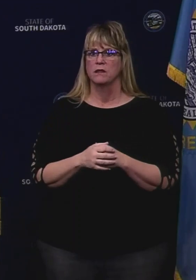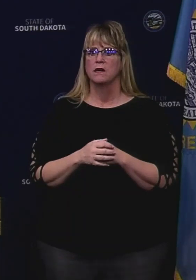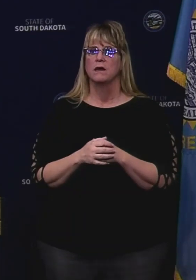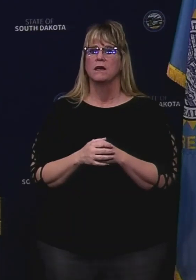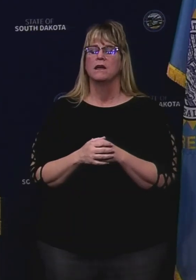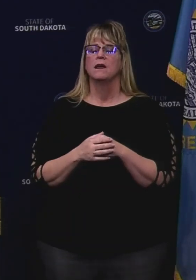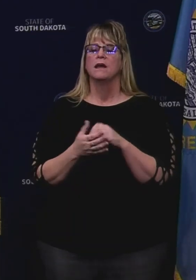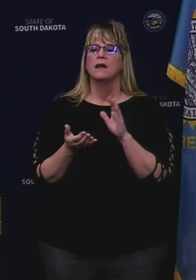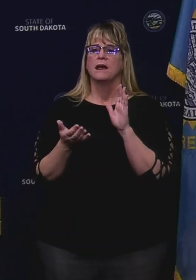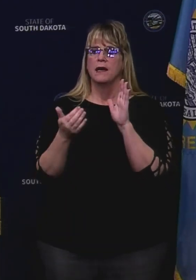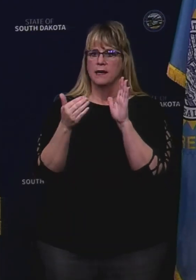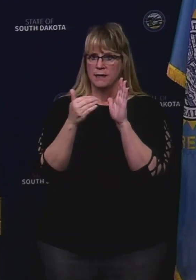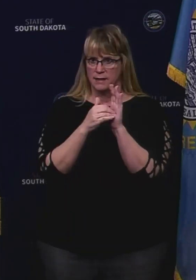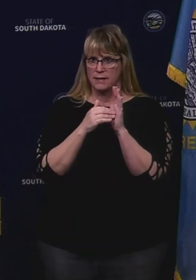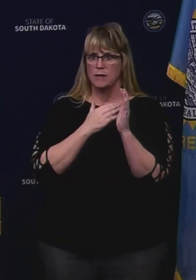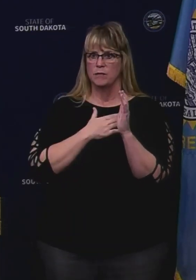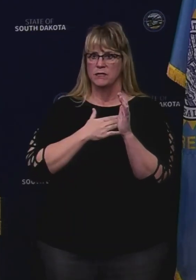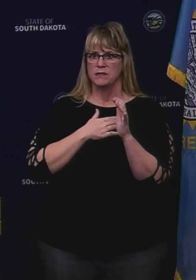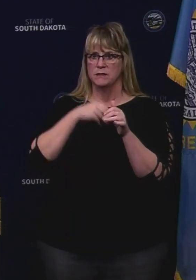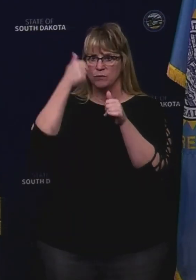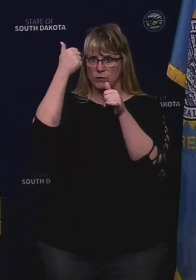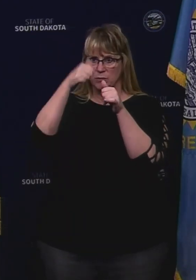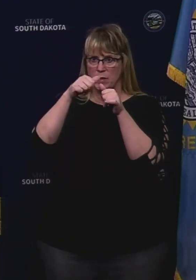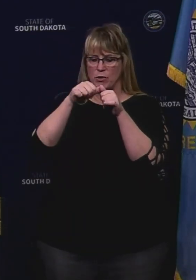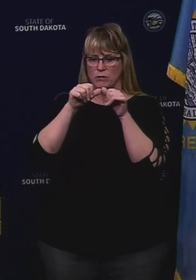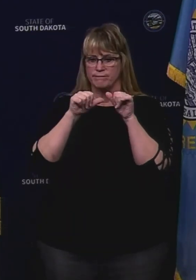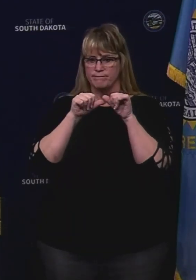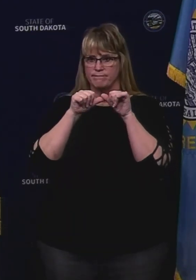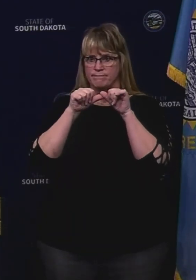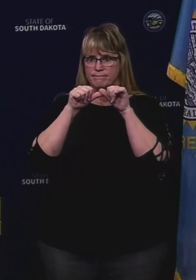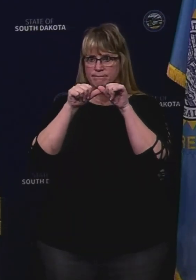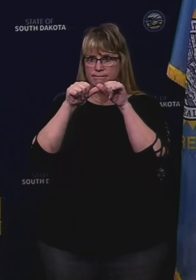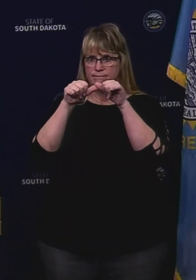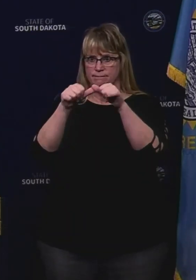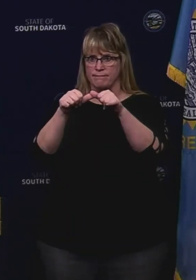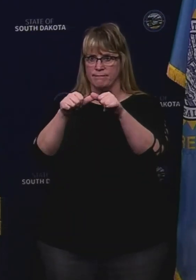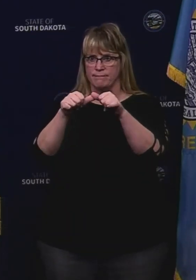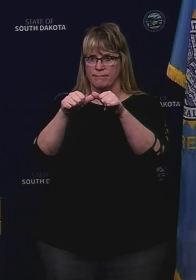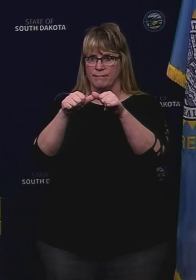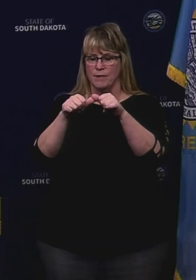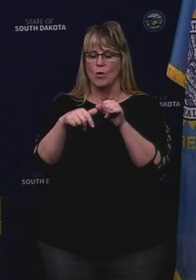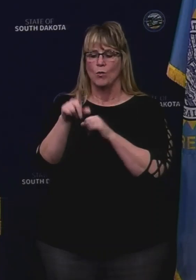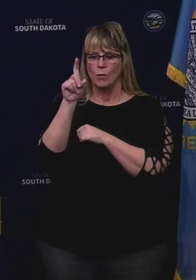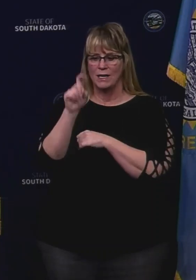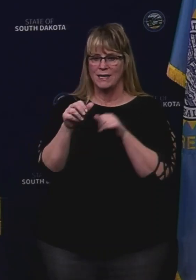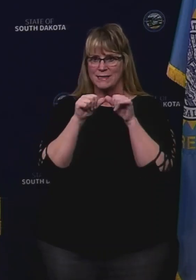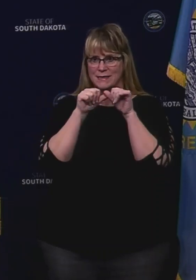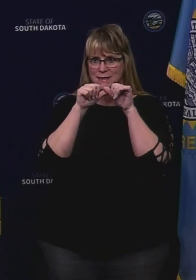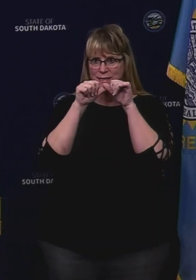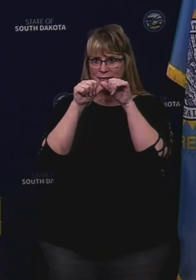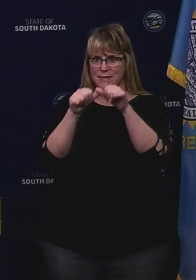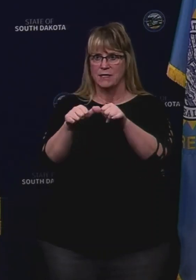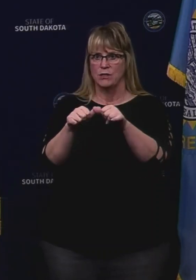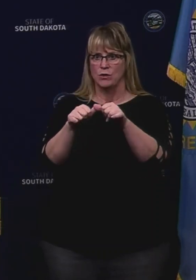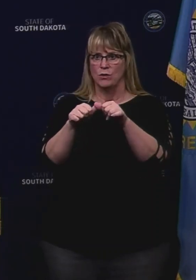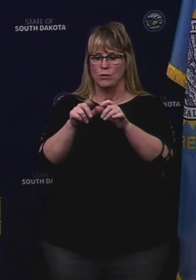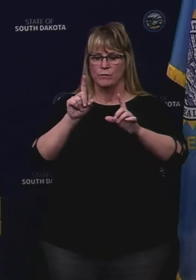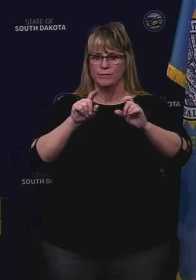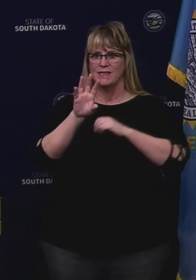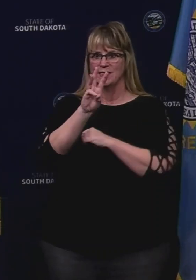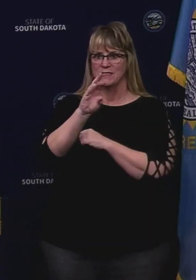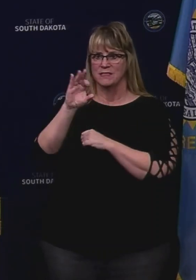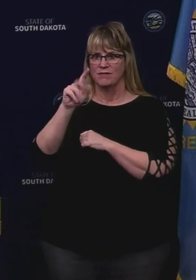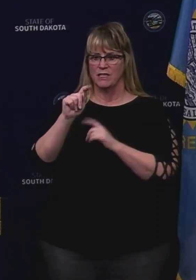Again, I want to remind you to be steady and to stay the course. We need to continue to practice social